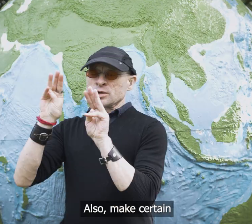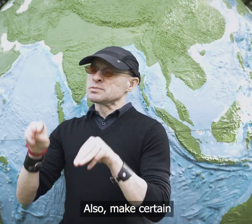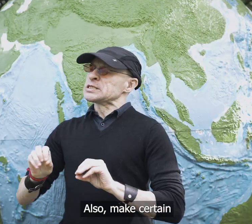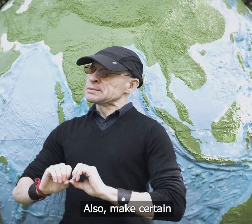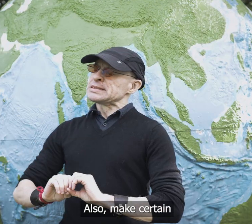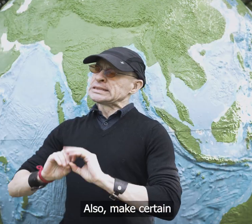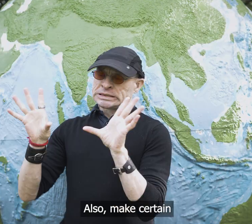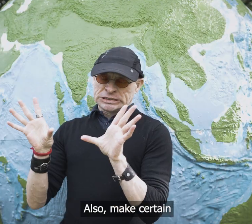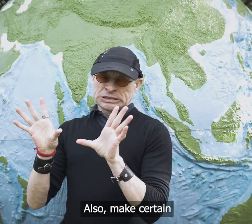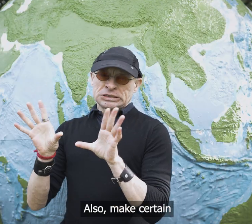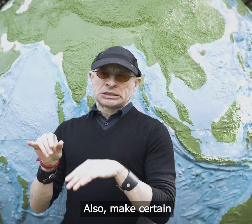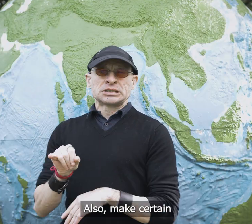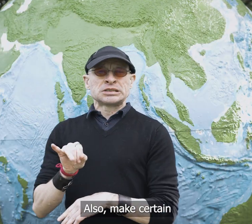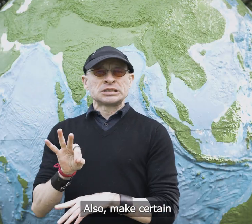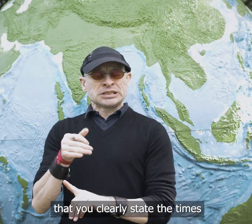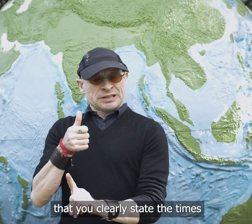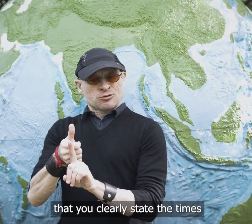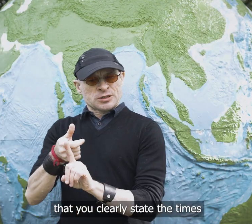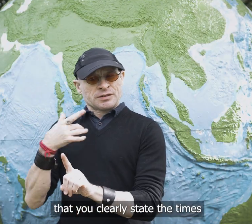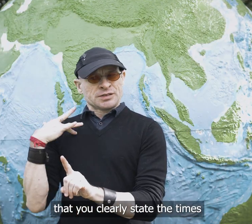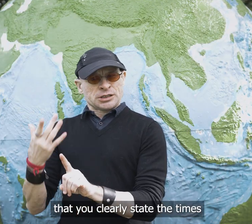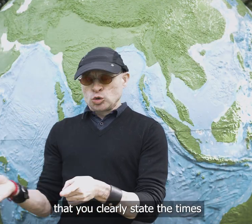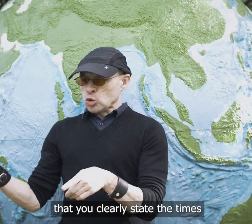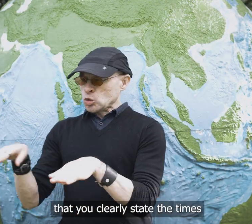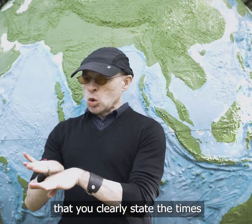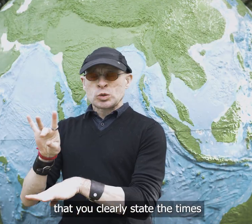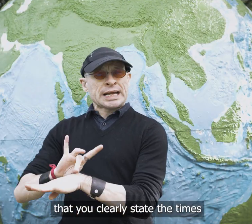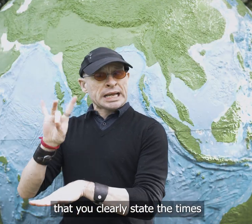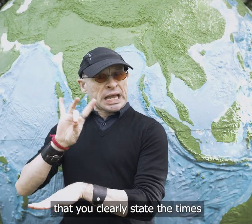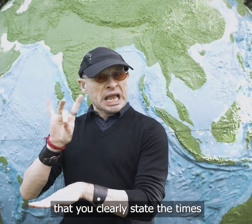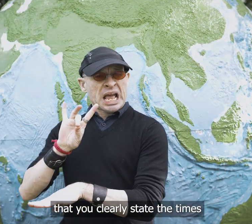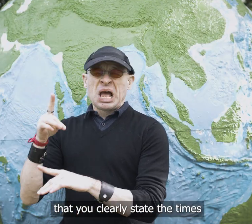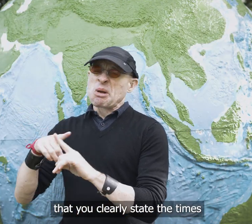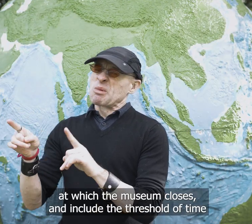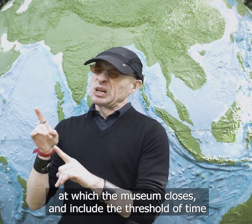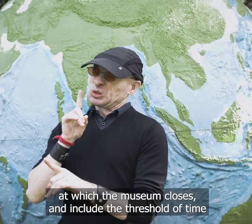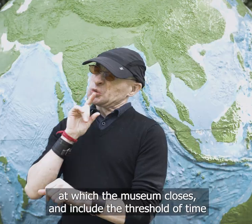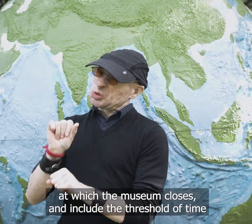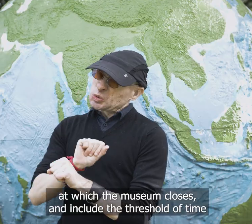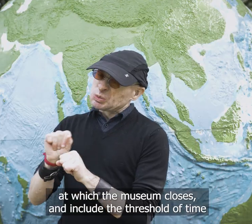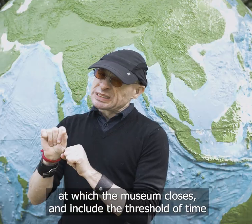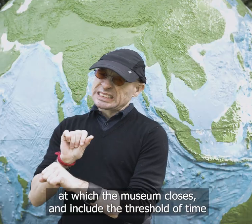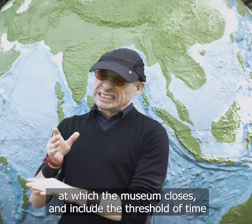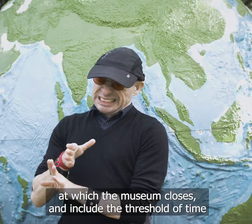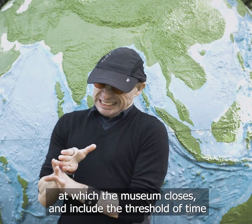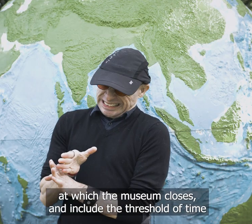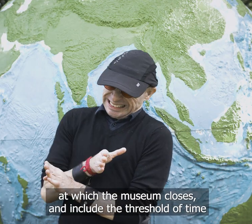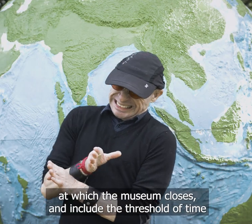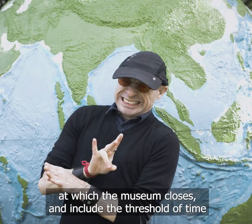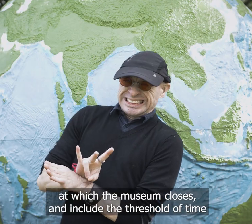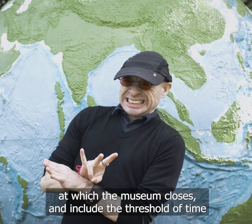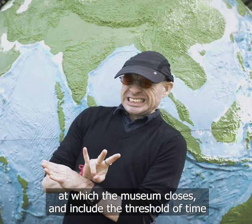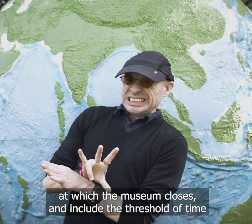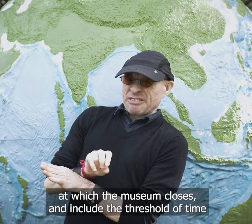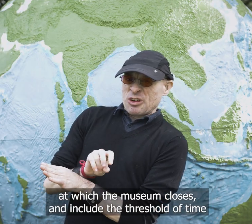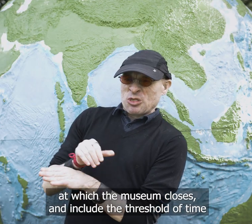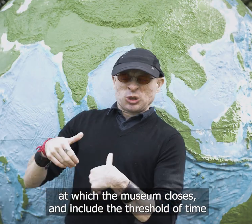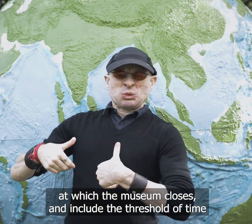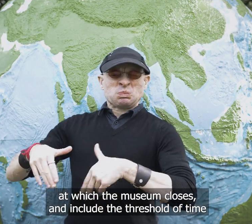Also, make certain that you clearly state the times at which the museum closes and include the threshold